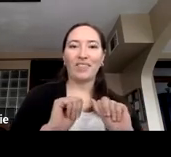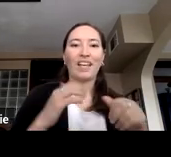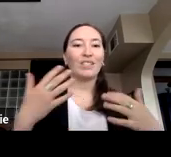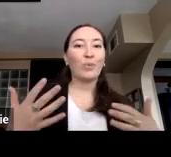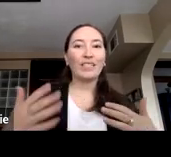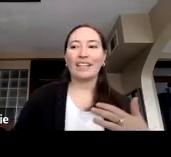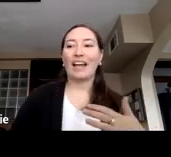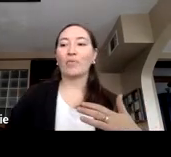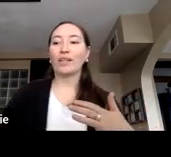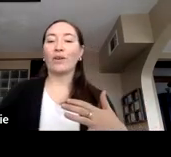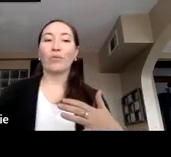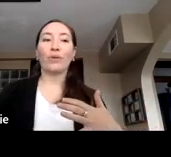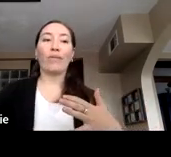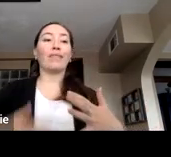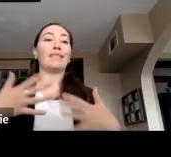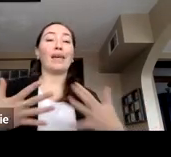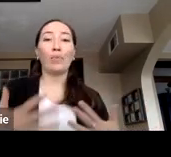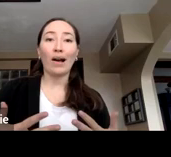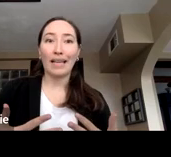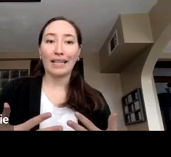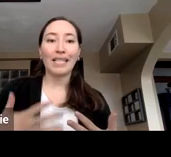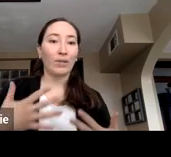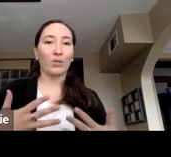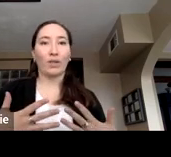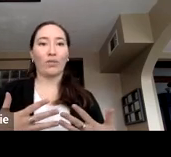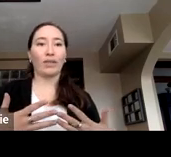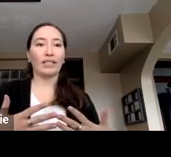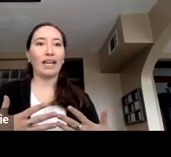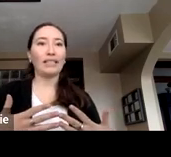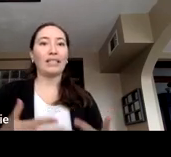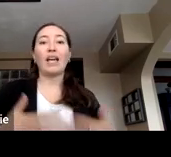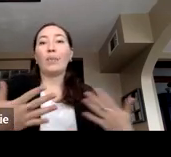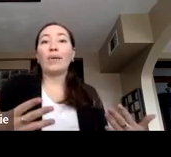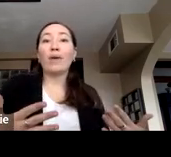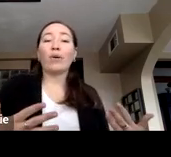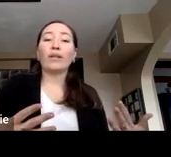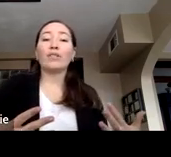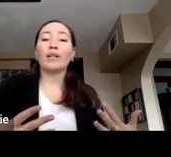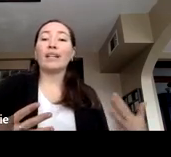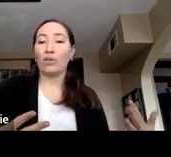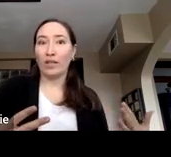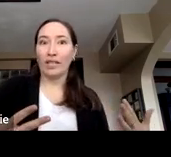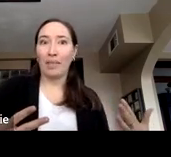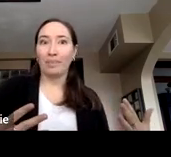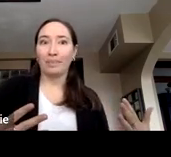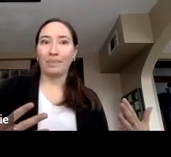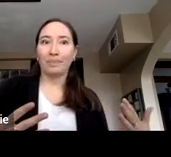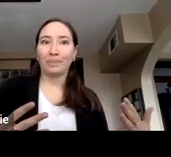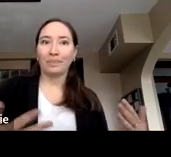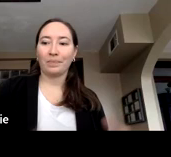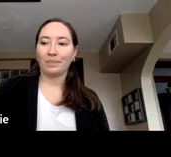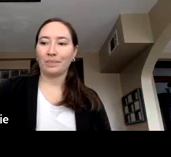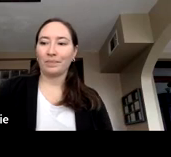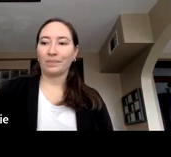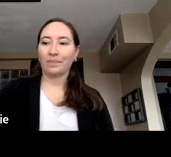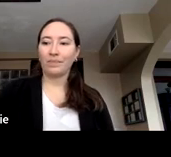Ready? So basically, I'm going to go through the same process that we just went through in the slides, but now we're going to do it in real time.